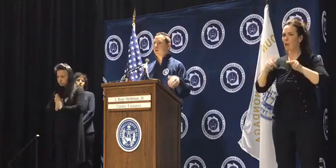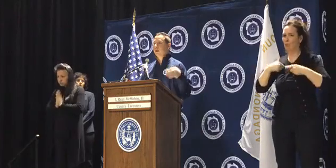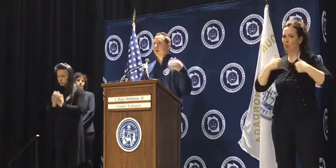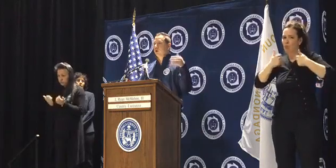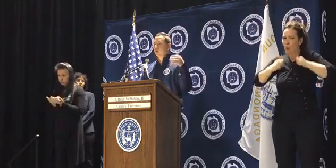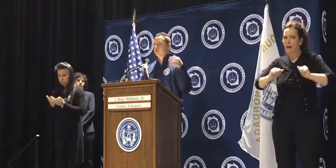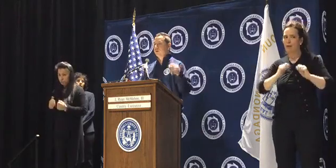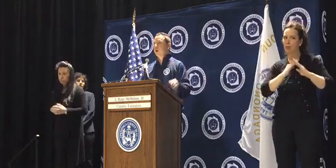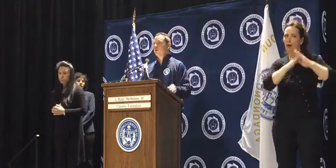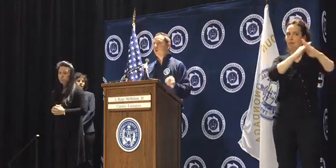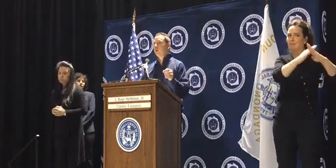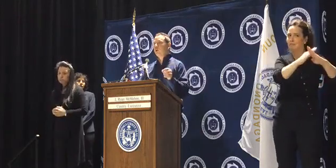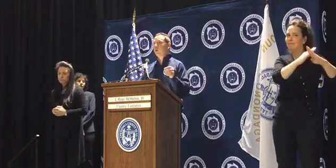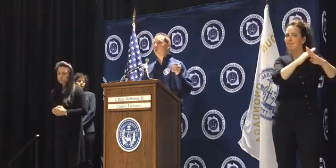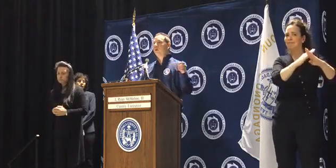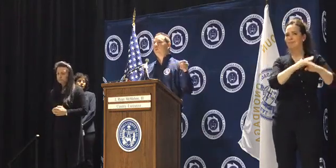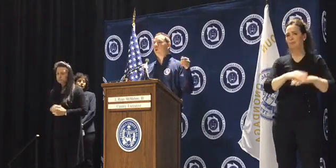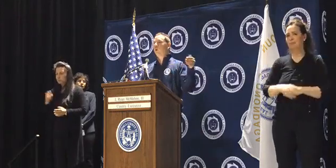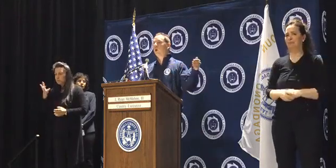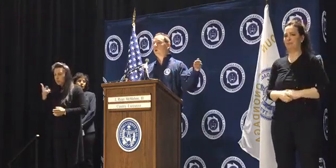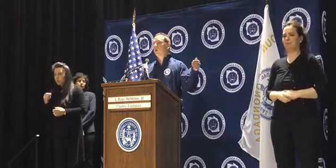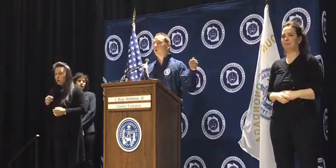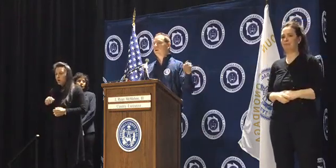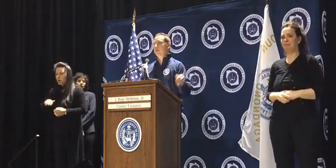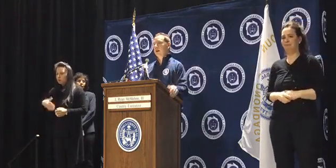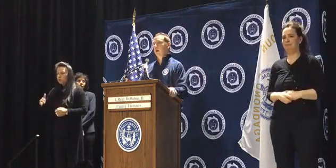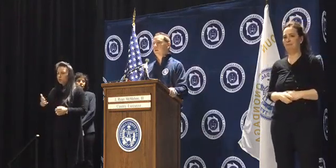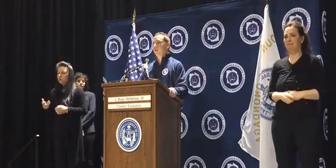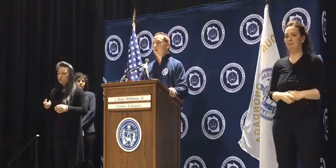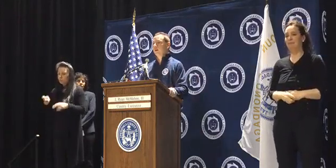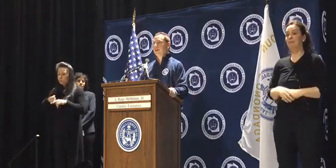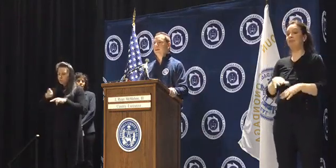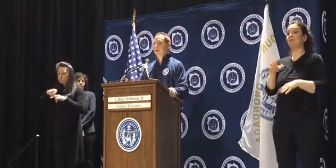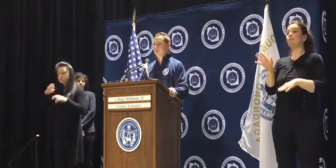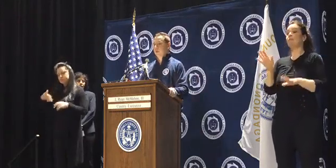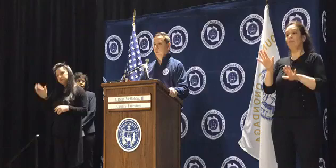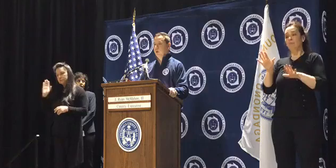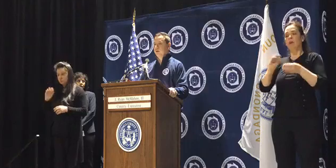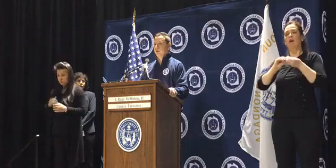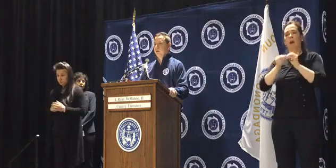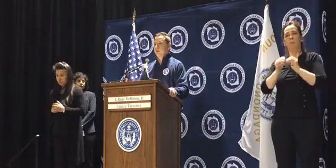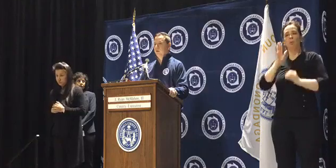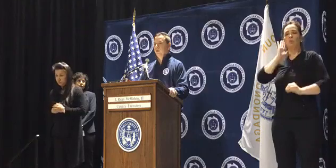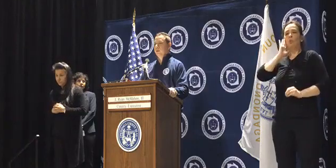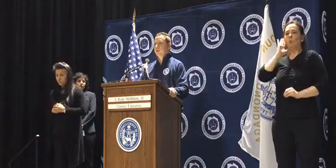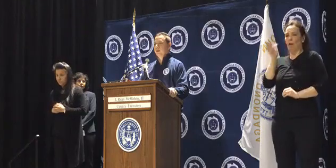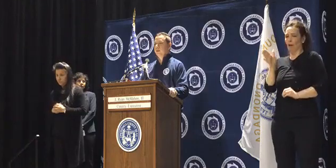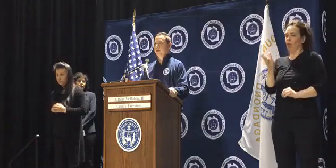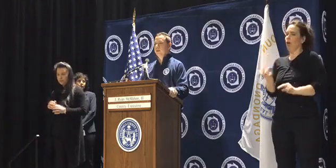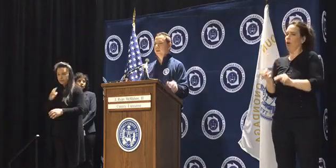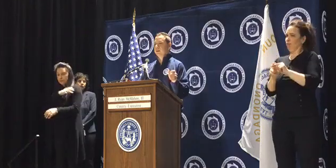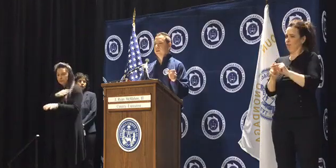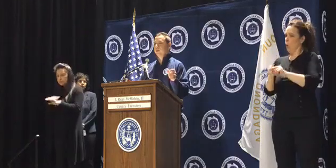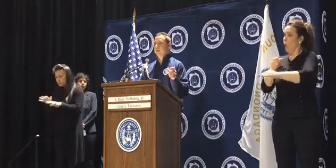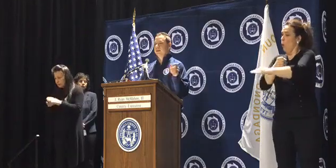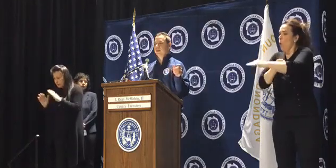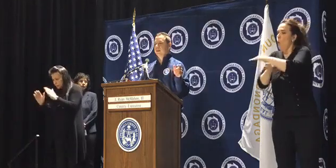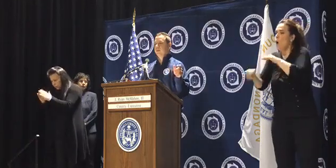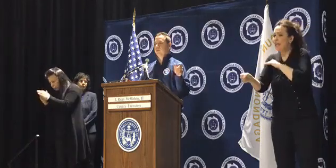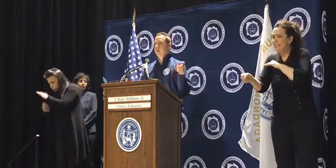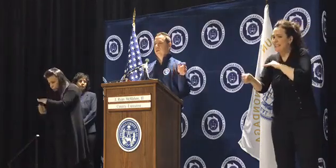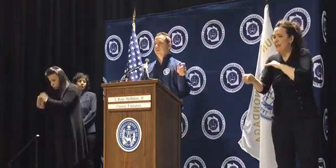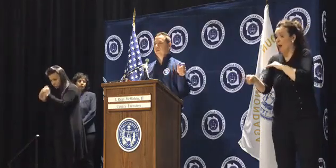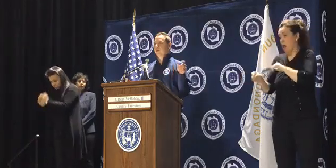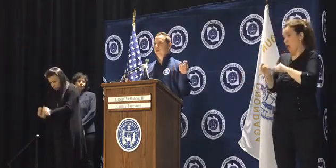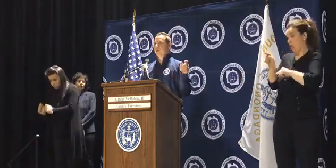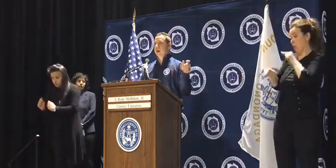number is going to increase. You're going to know people who are in a quarantine now. They did nothing wrong. The only thing that they did was get sick